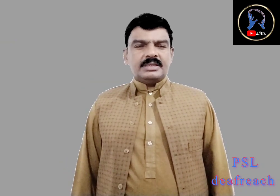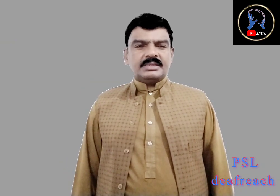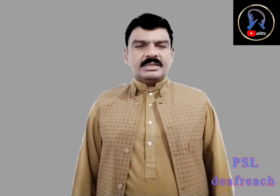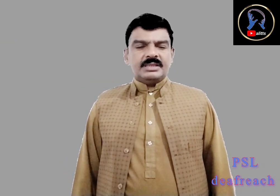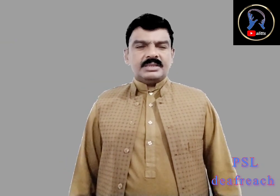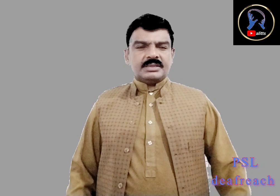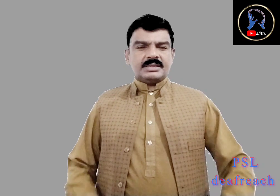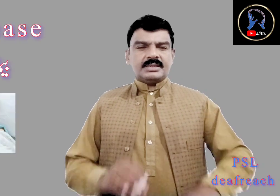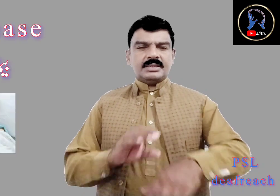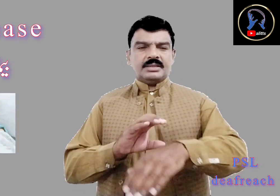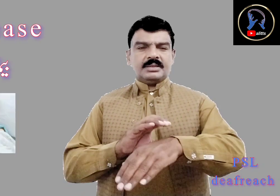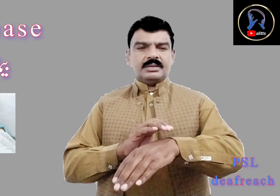disease